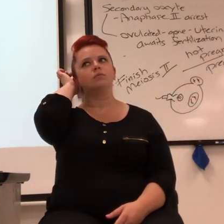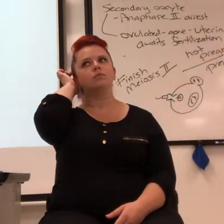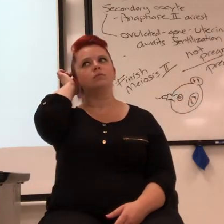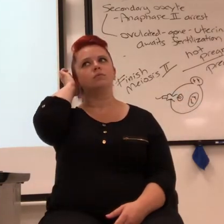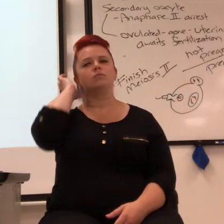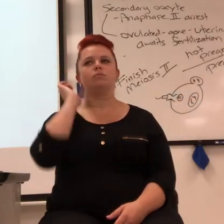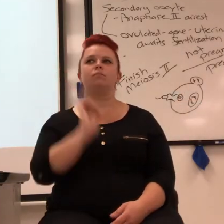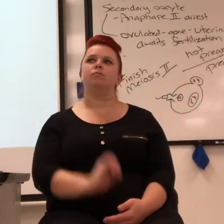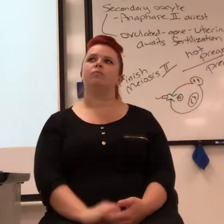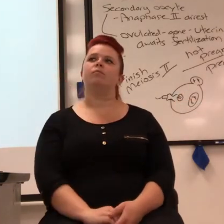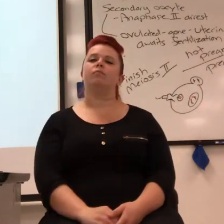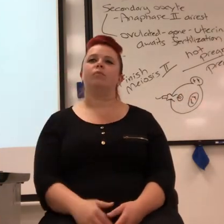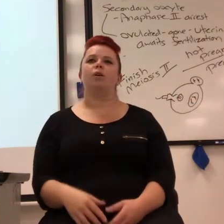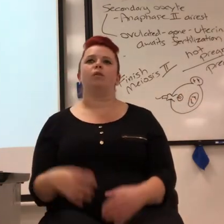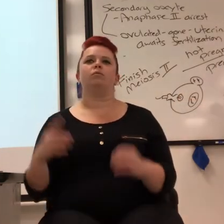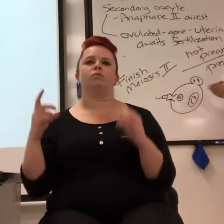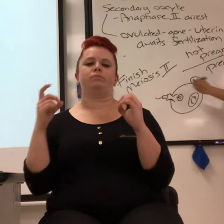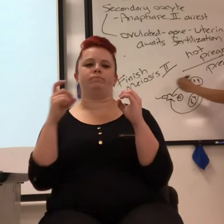So the sperm got there,